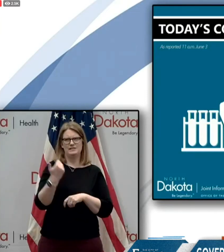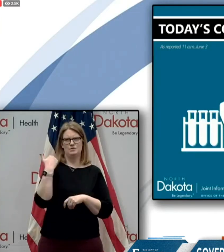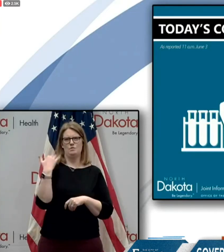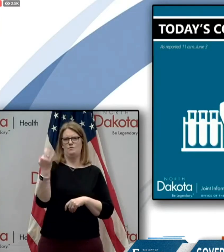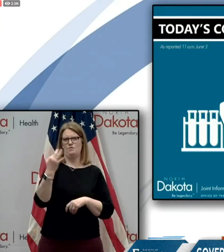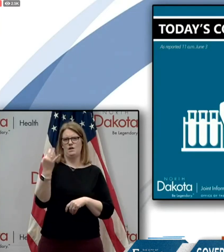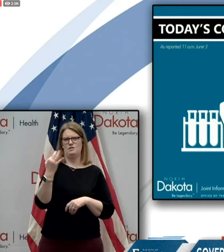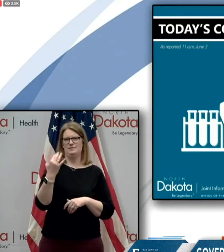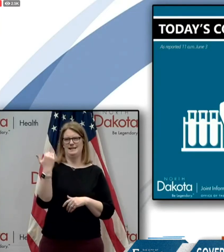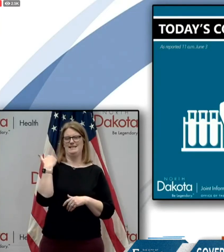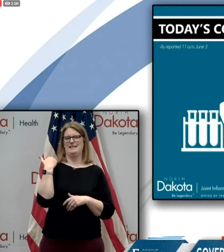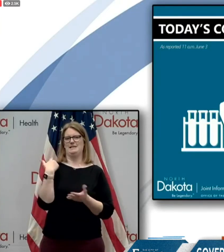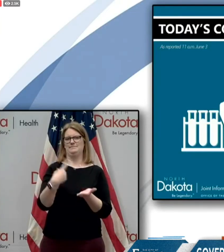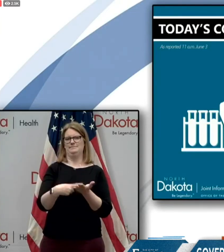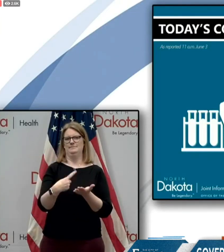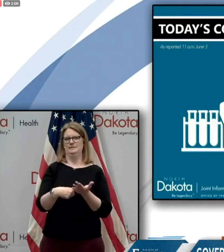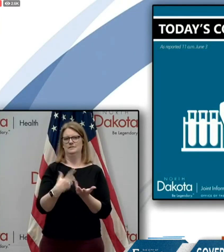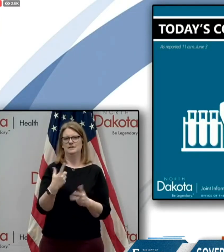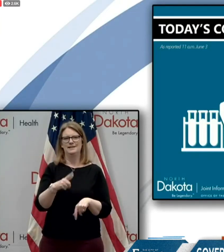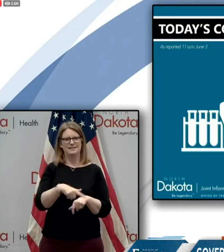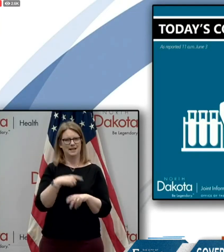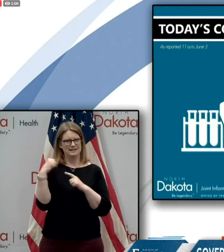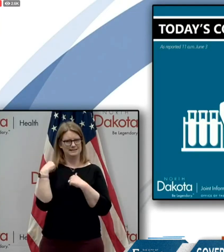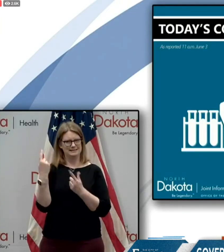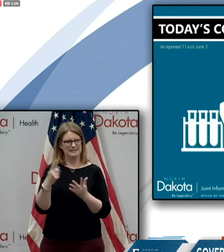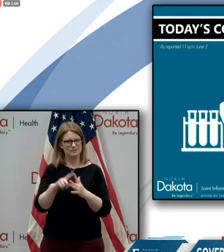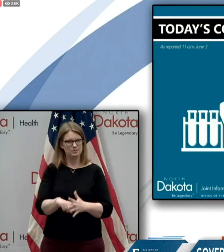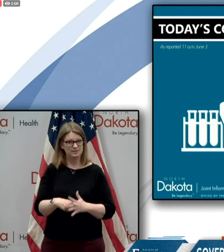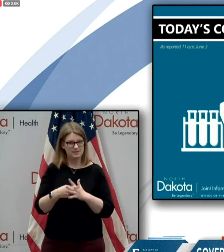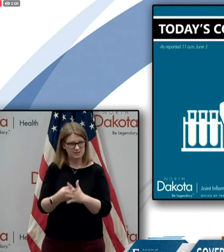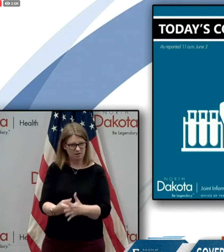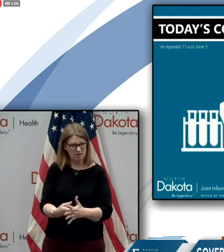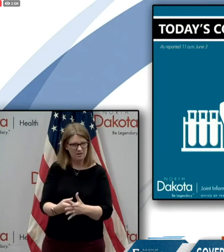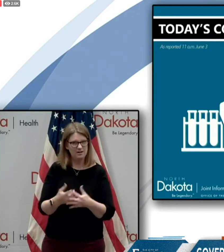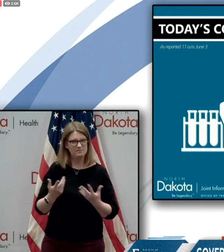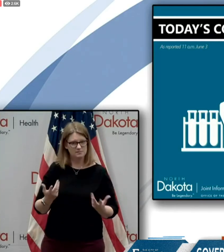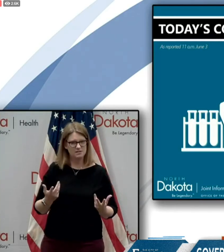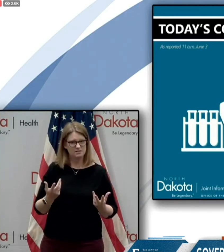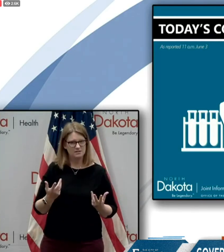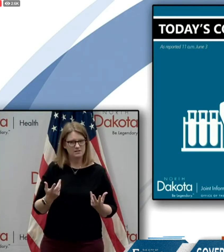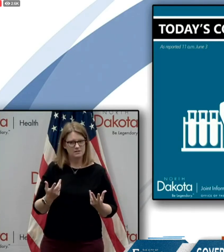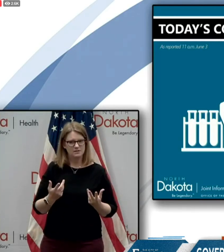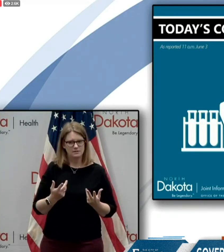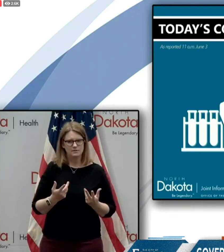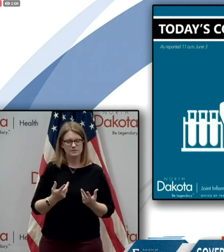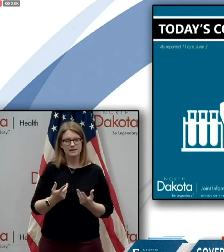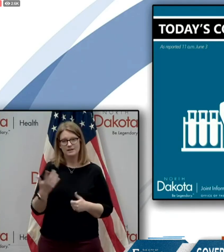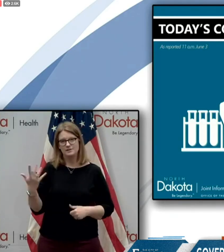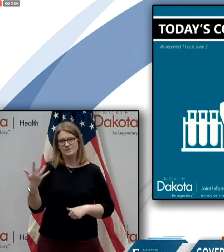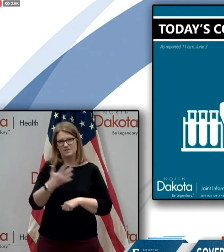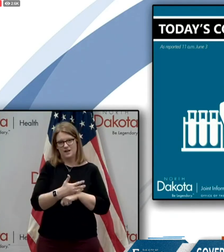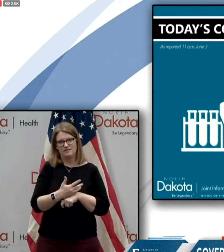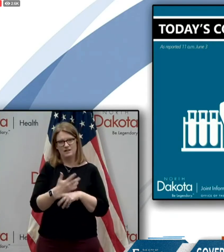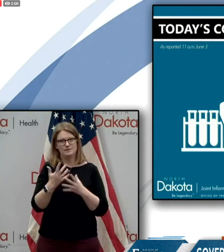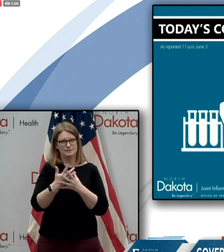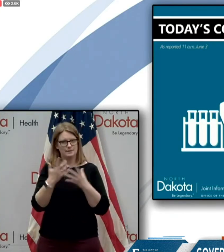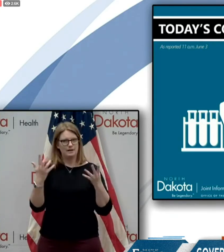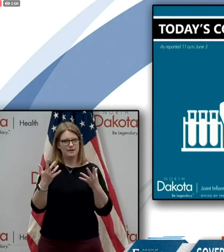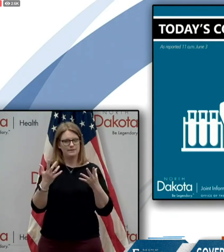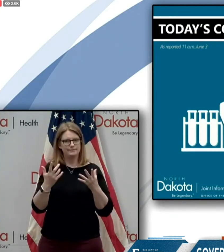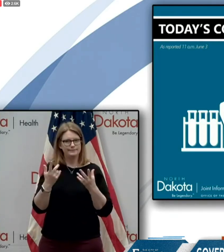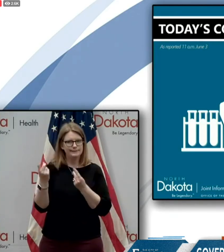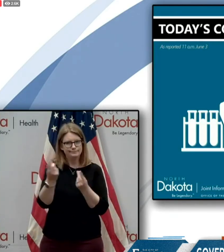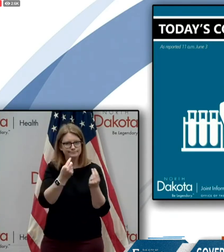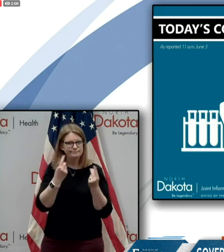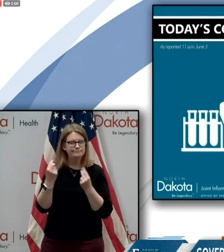Friday, so it's the longest since we've started having the press briefings. So a lot of ground covered in those 5 days in between. But let